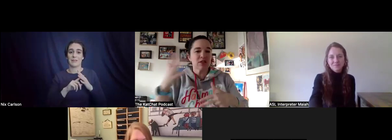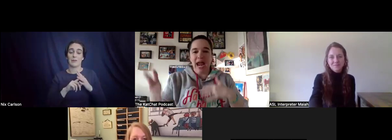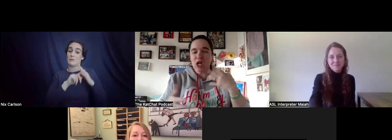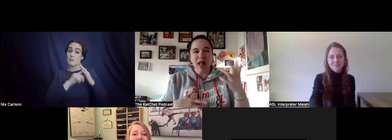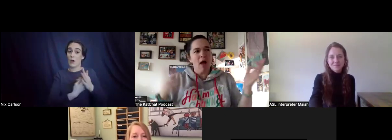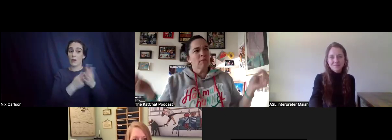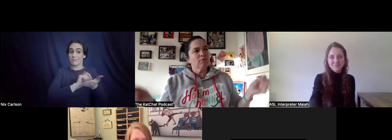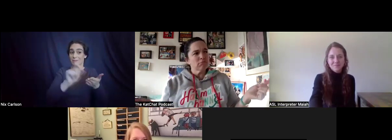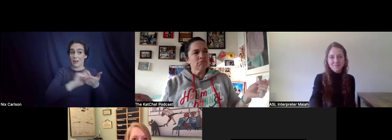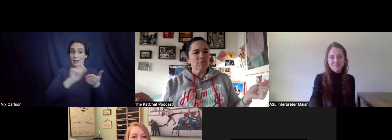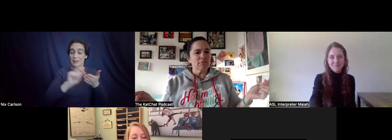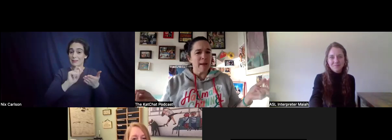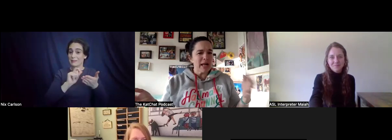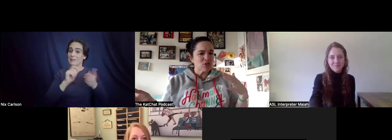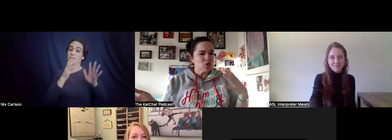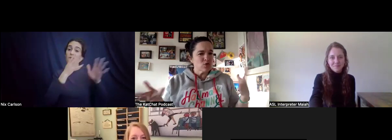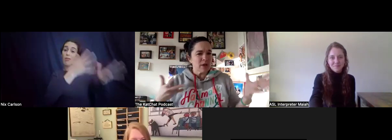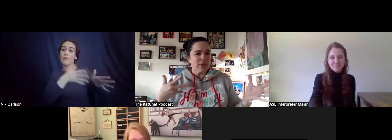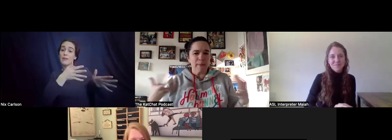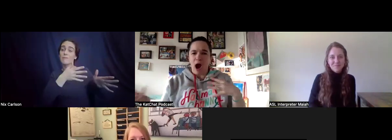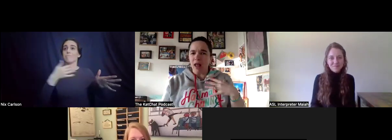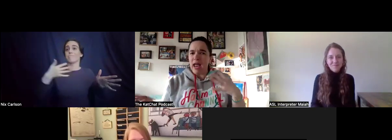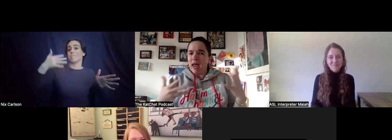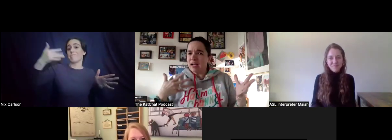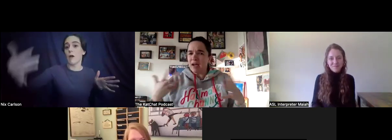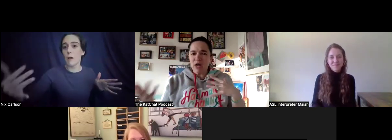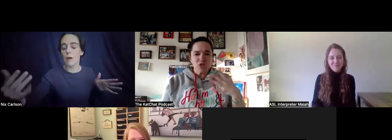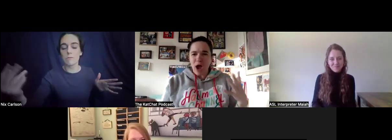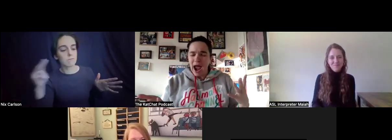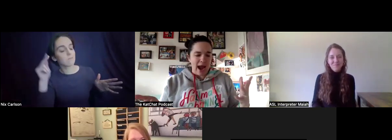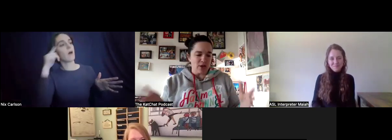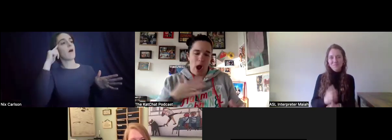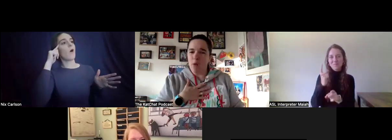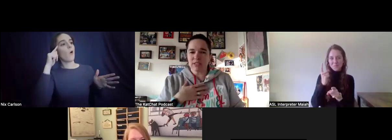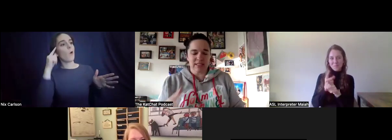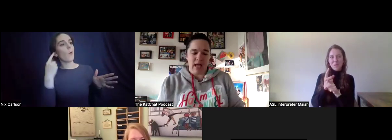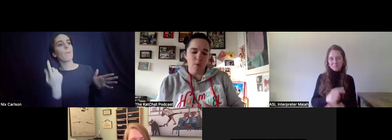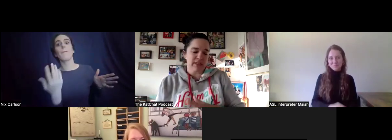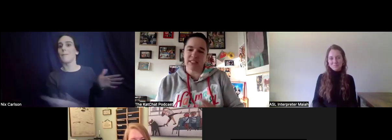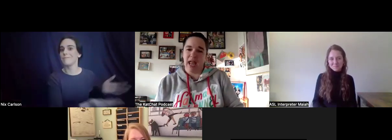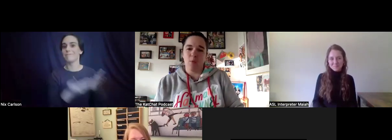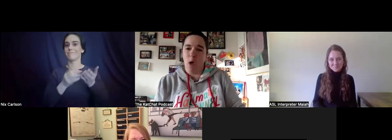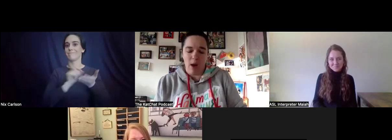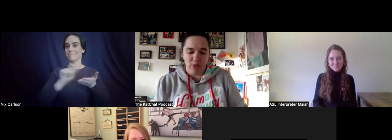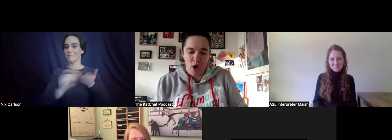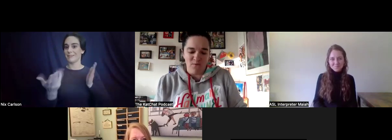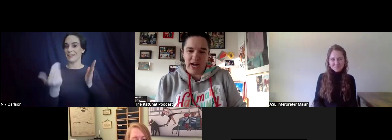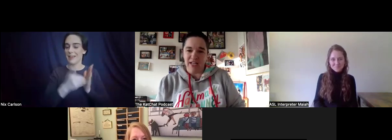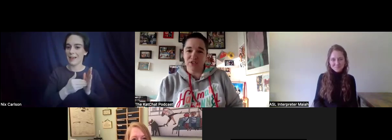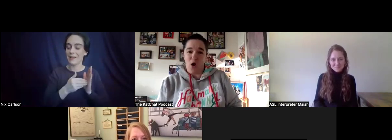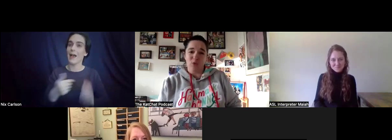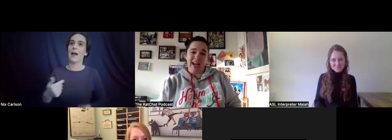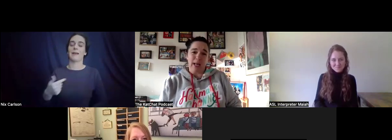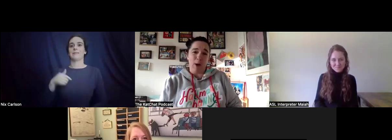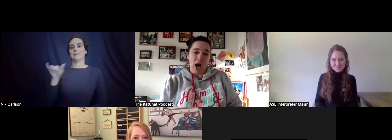of years later, like, maybe I should Right. do something about it. Give it a Yeah. try. I was the same way with COVID.